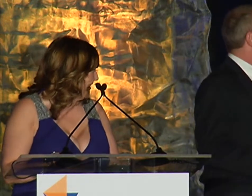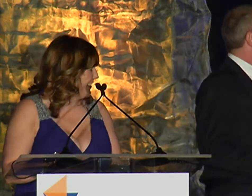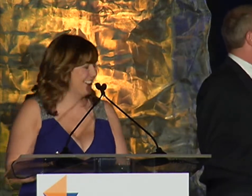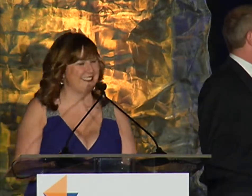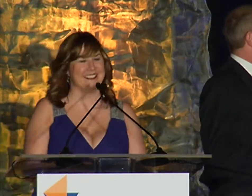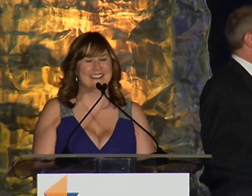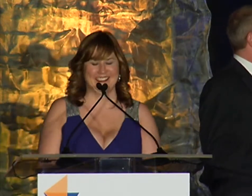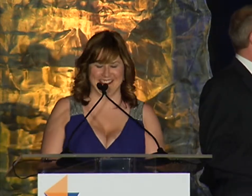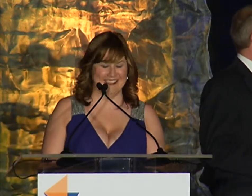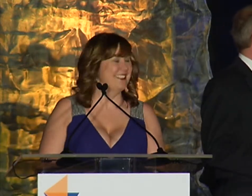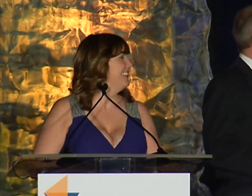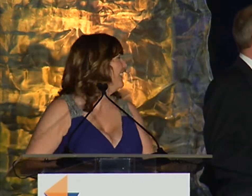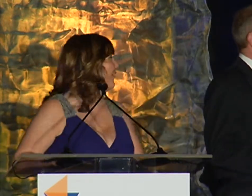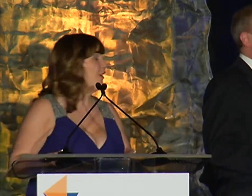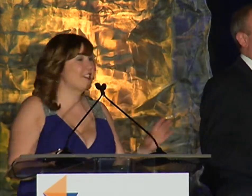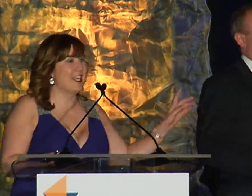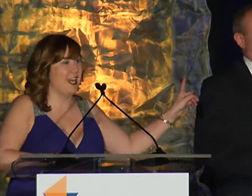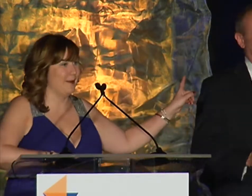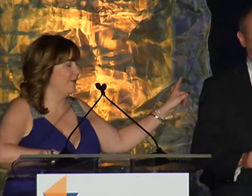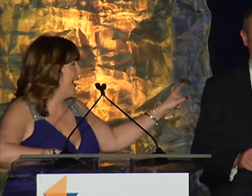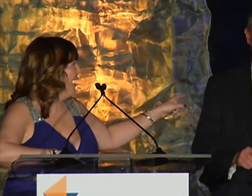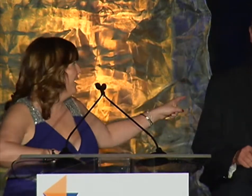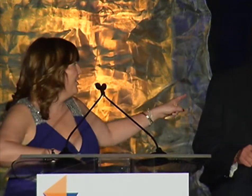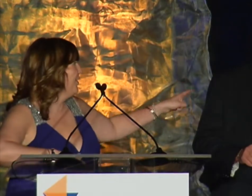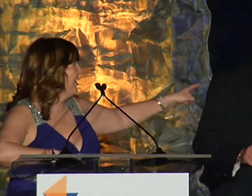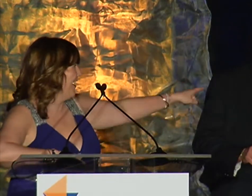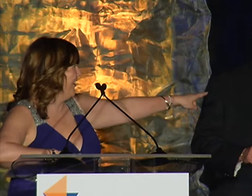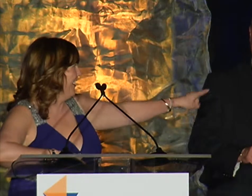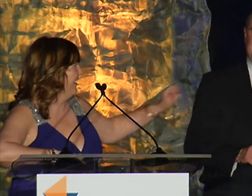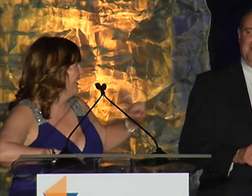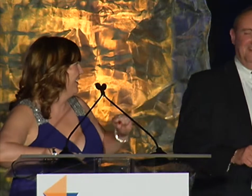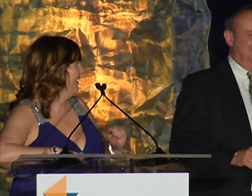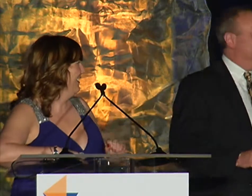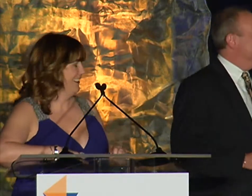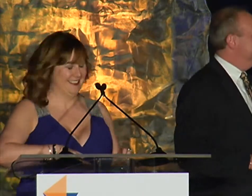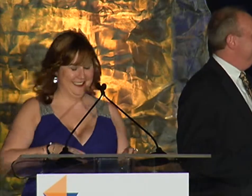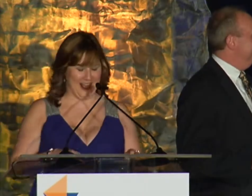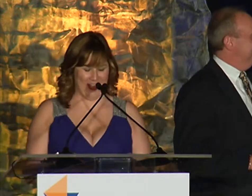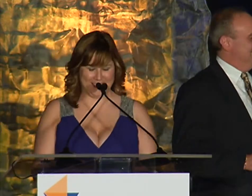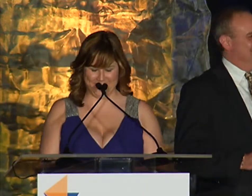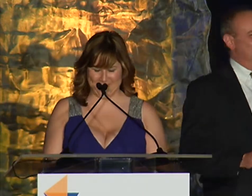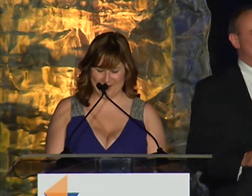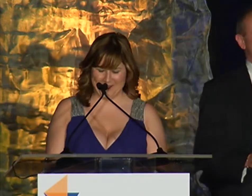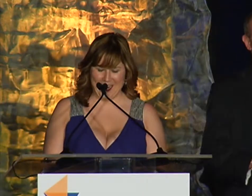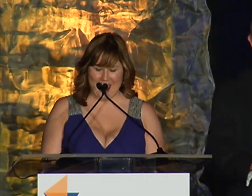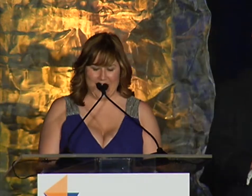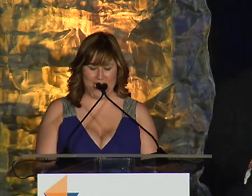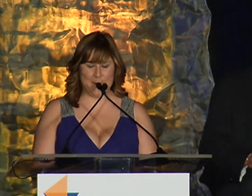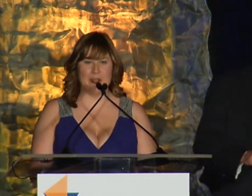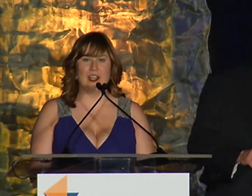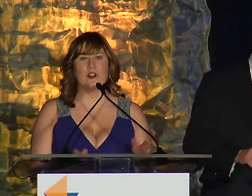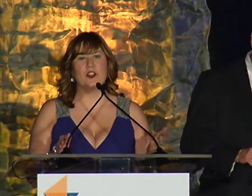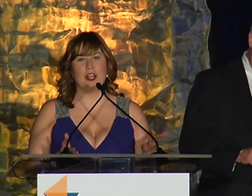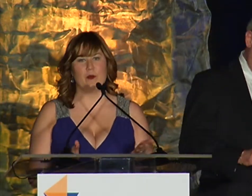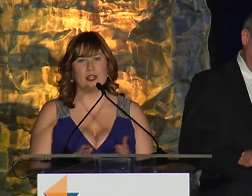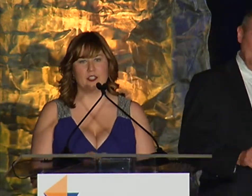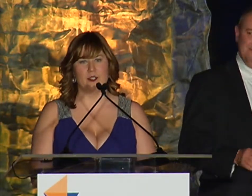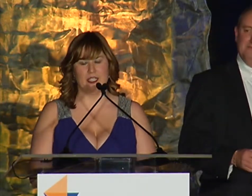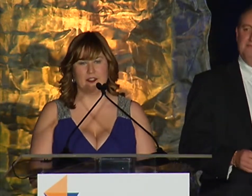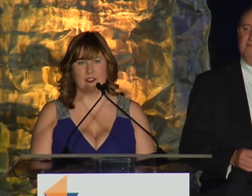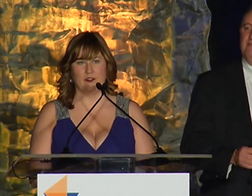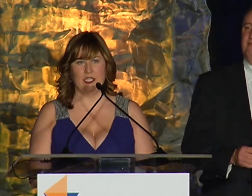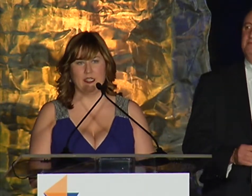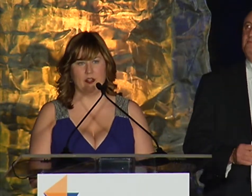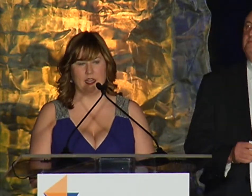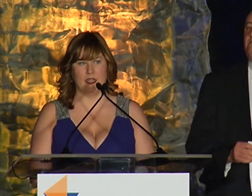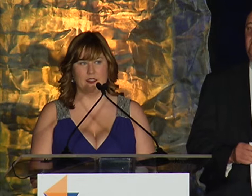New York. First time, and you're loving it. Awesome. The other thing I want to do at